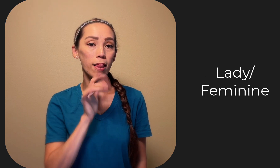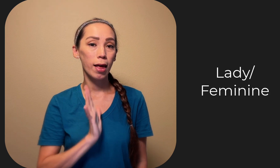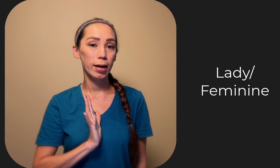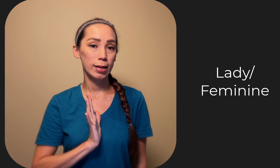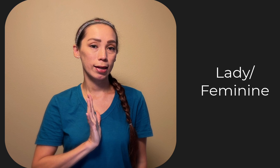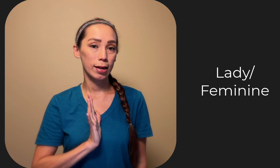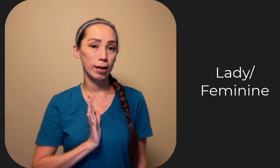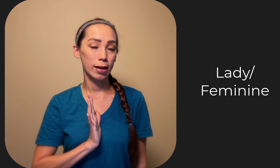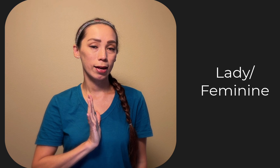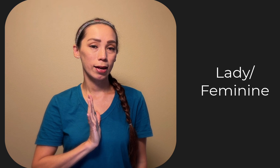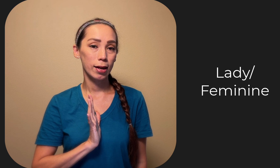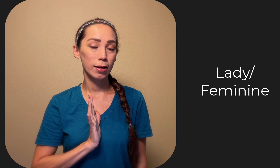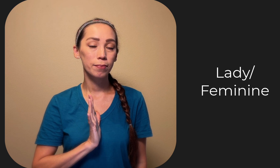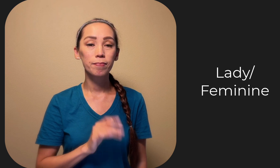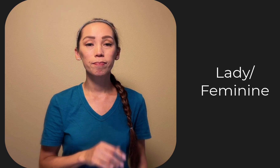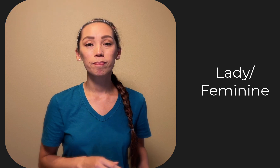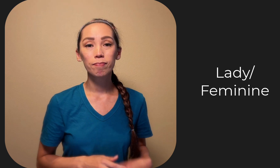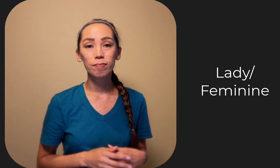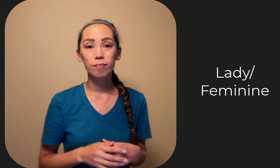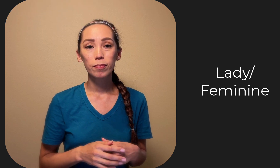This also means lady.